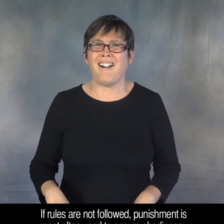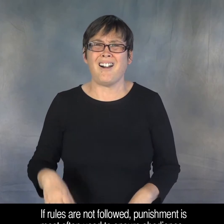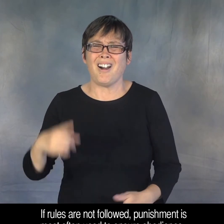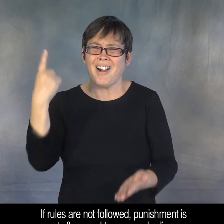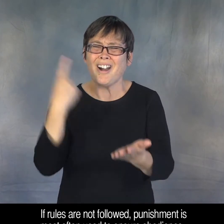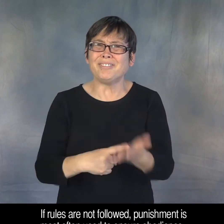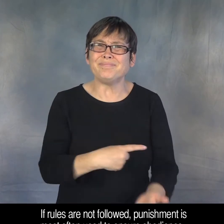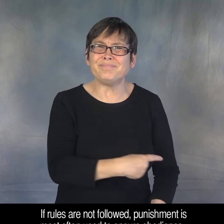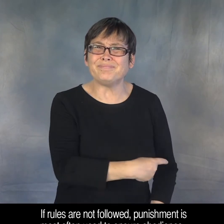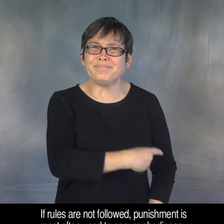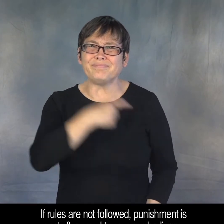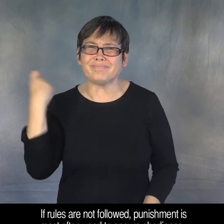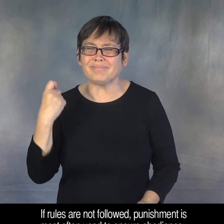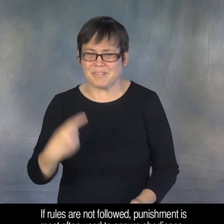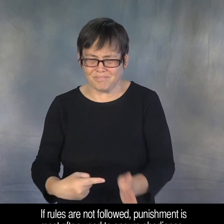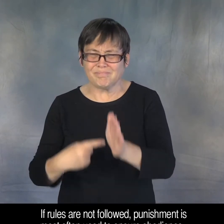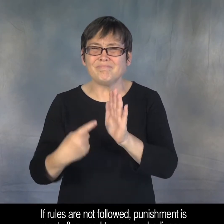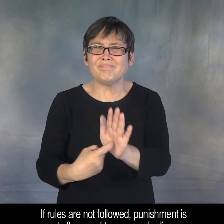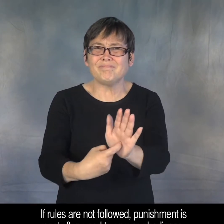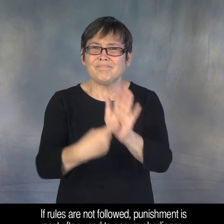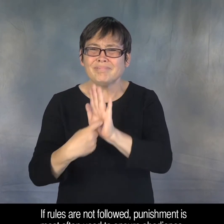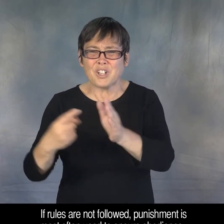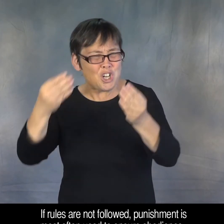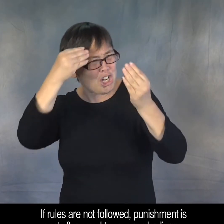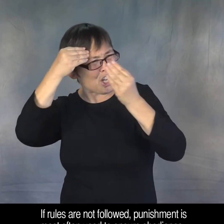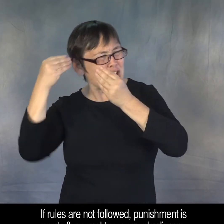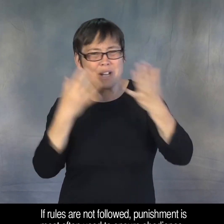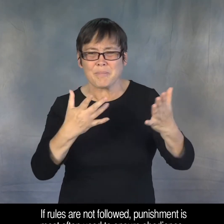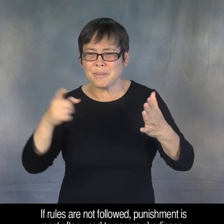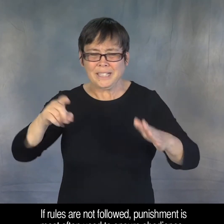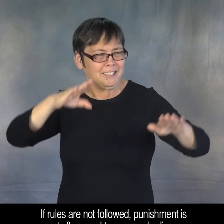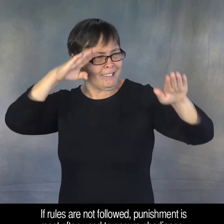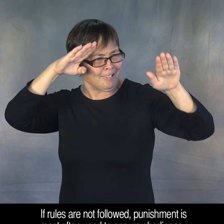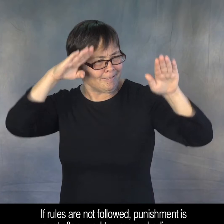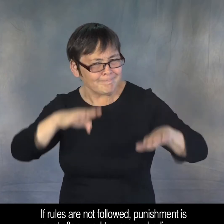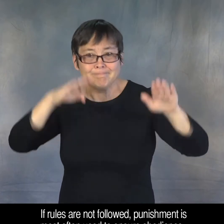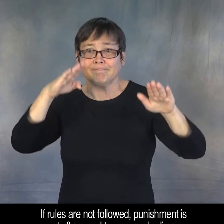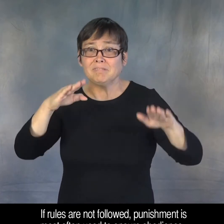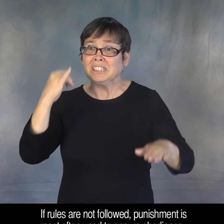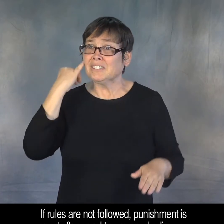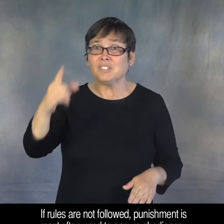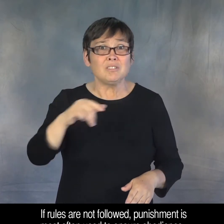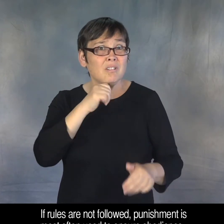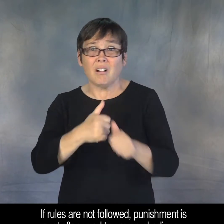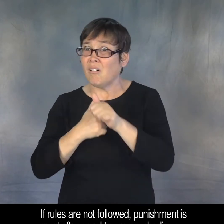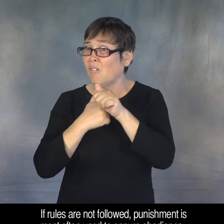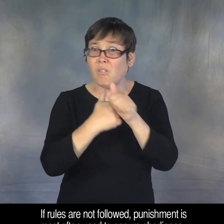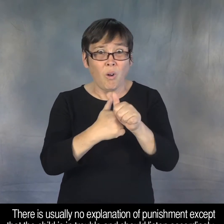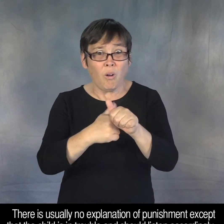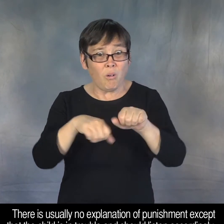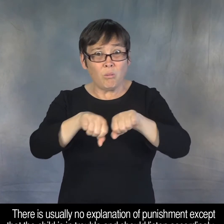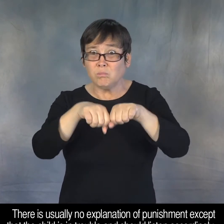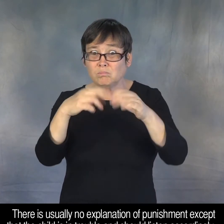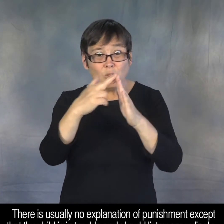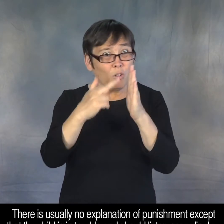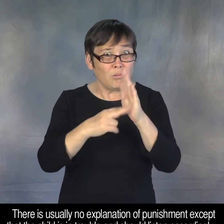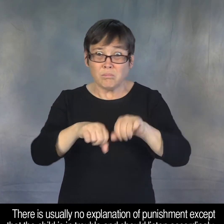If rules are not followed, punishment is most often used to ensure obedience. There is usually